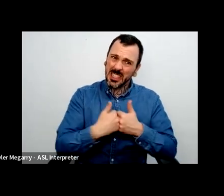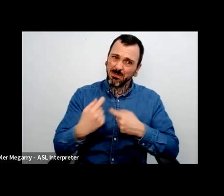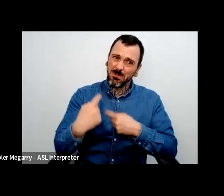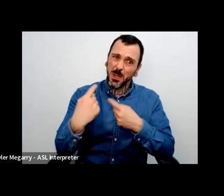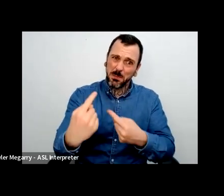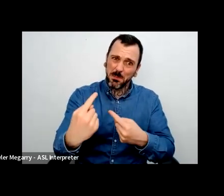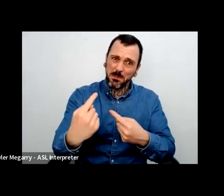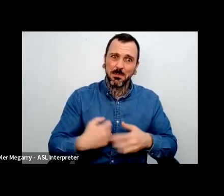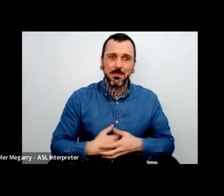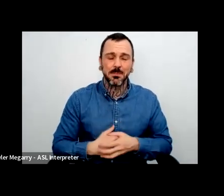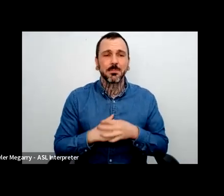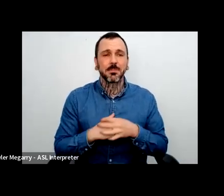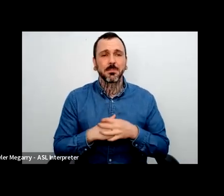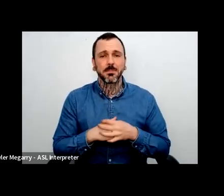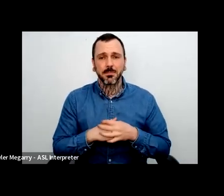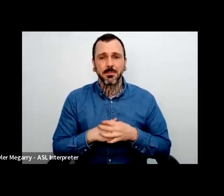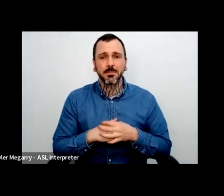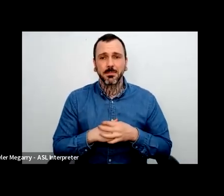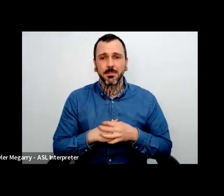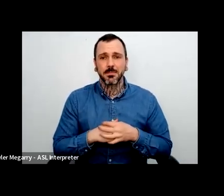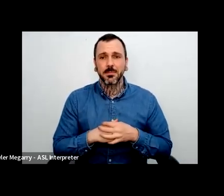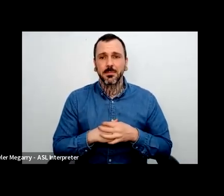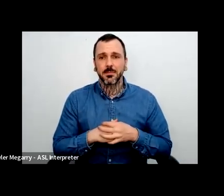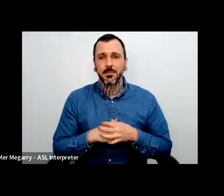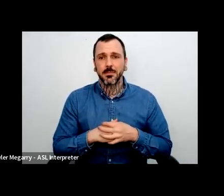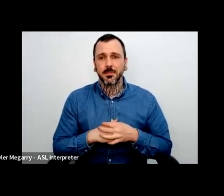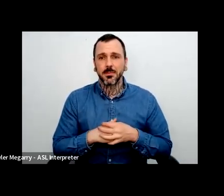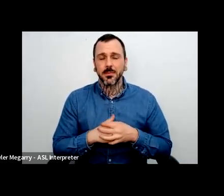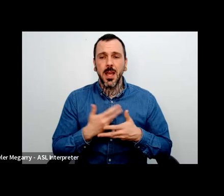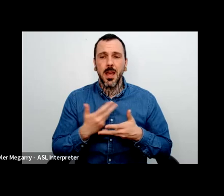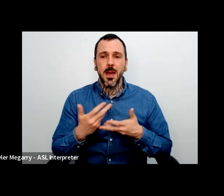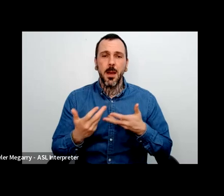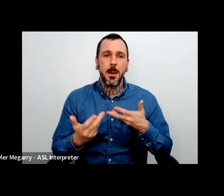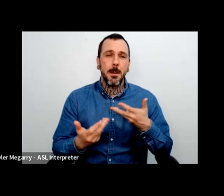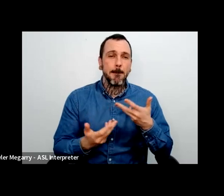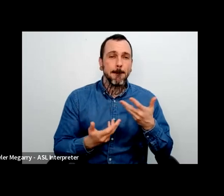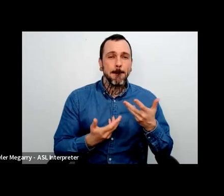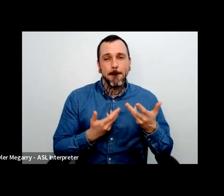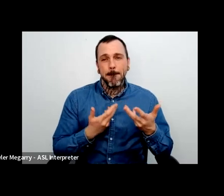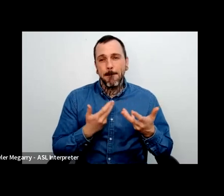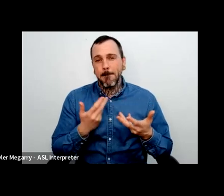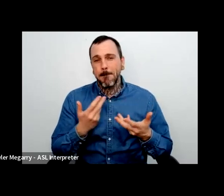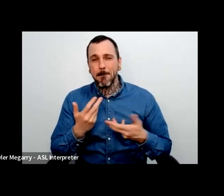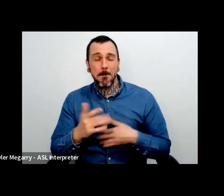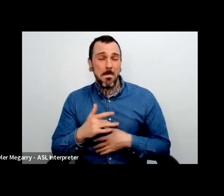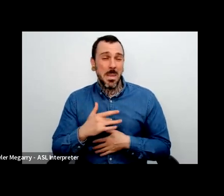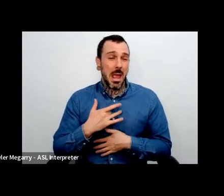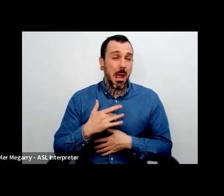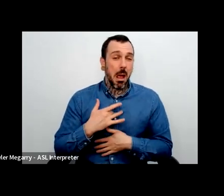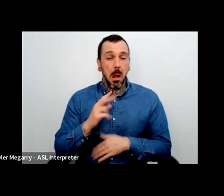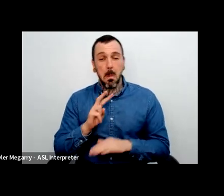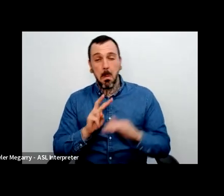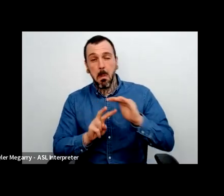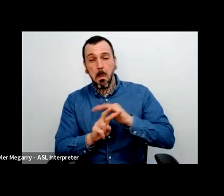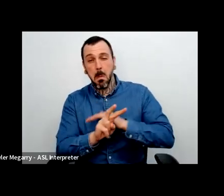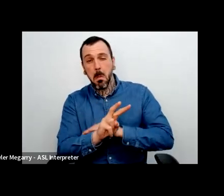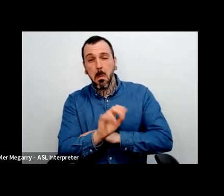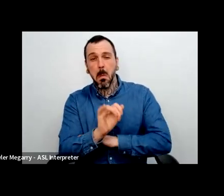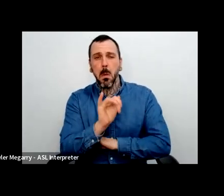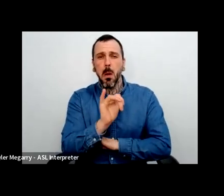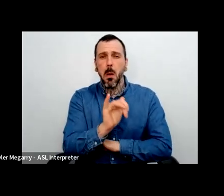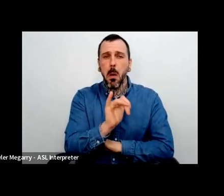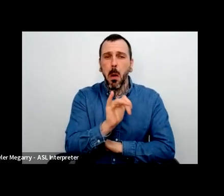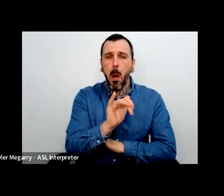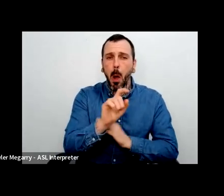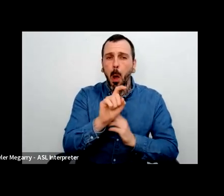It feels like maybe the light is breaking, and that people are not quite